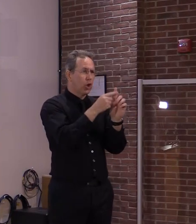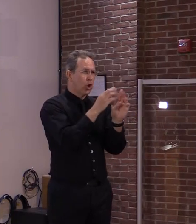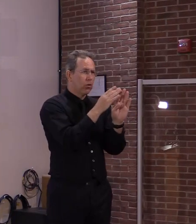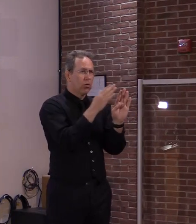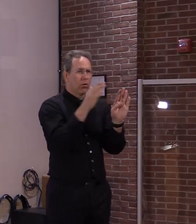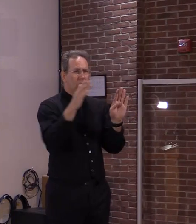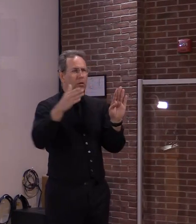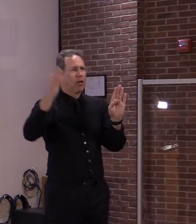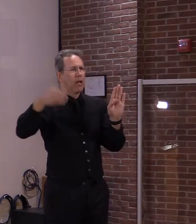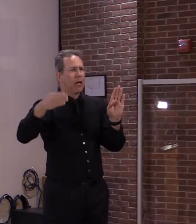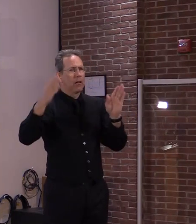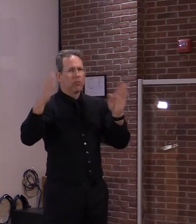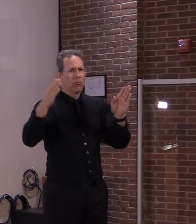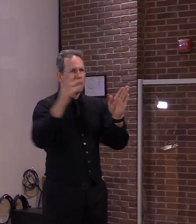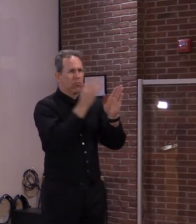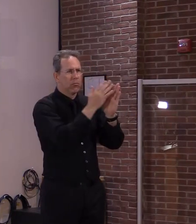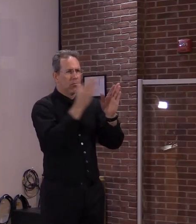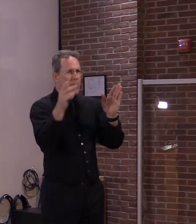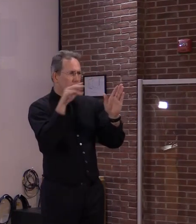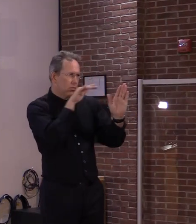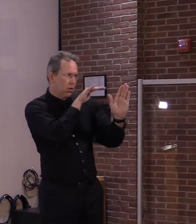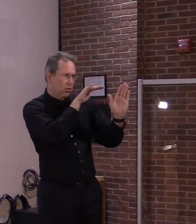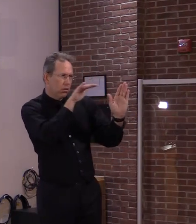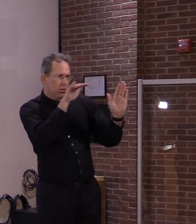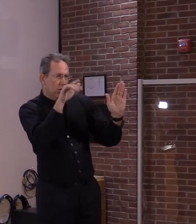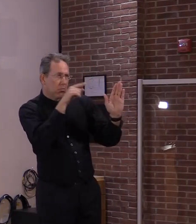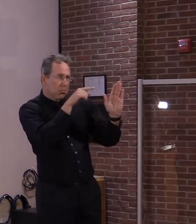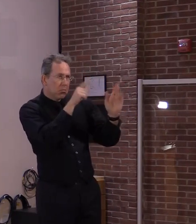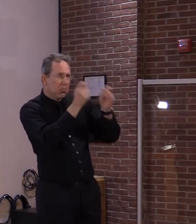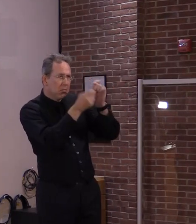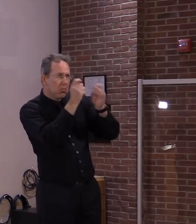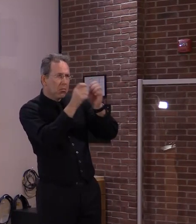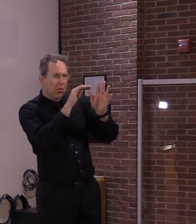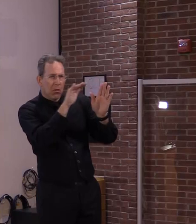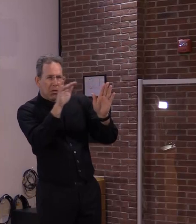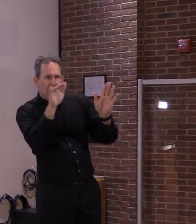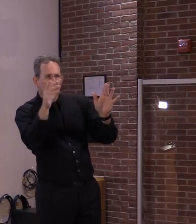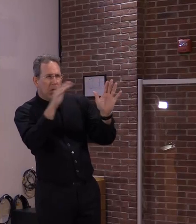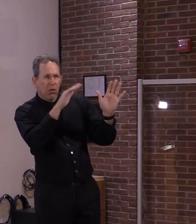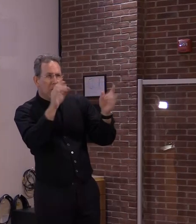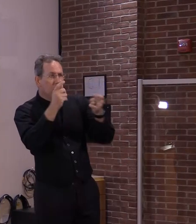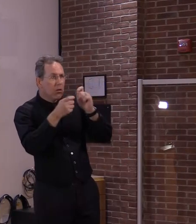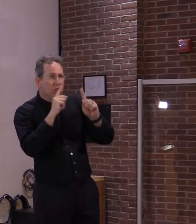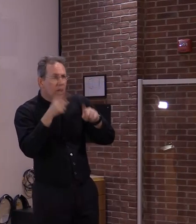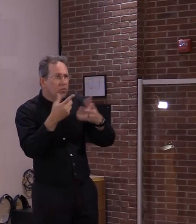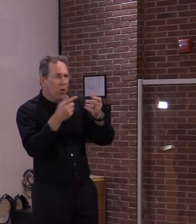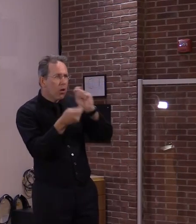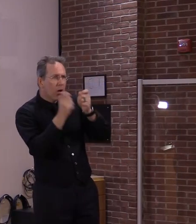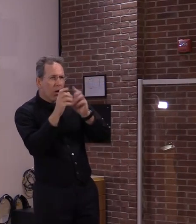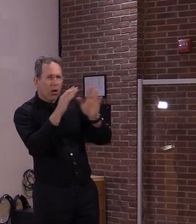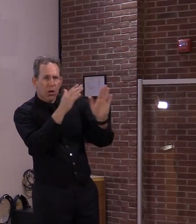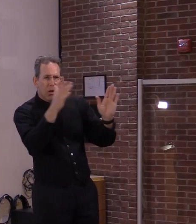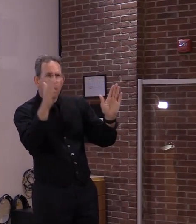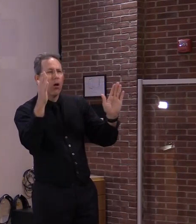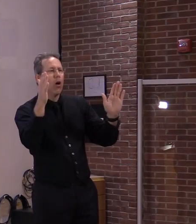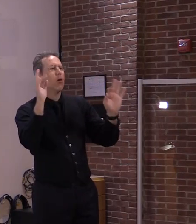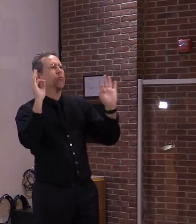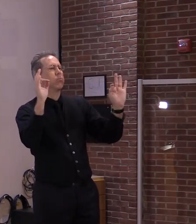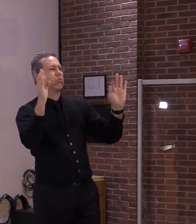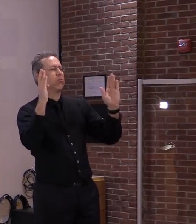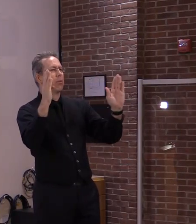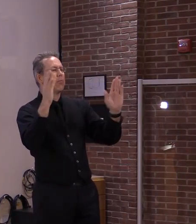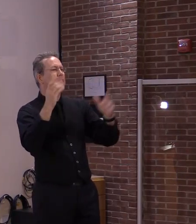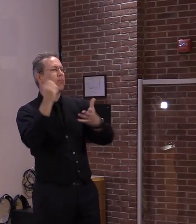So I would suspect it will be around May, which will certainly be looking at data from all